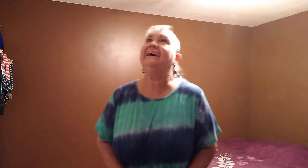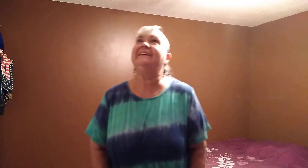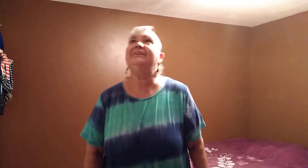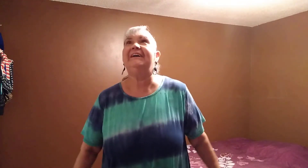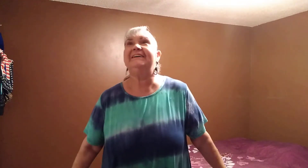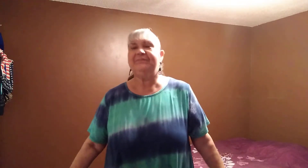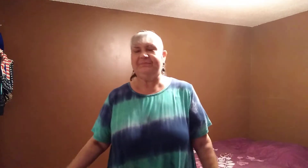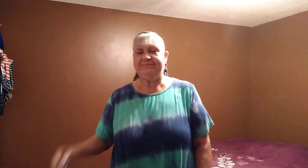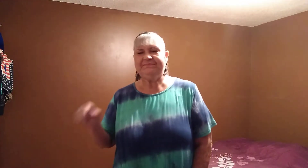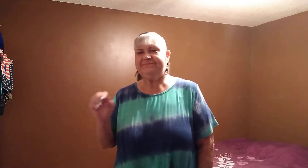Hallelujah.